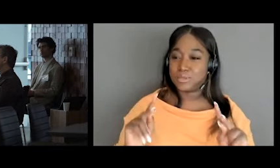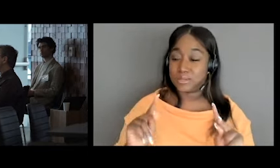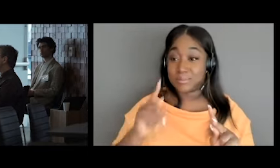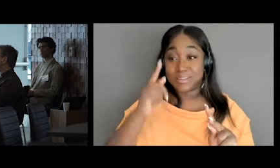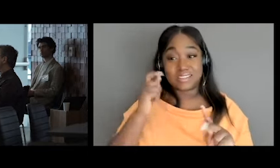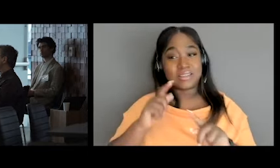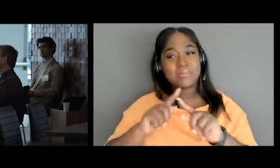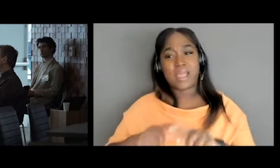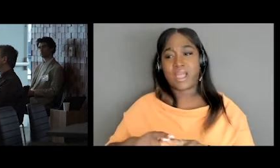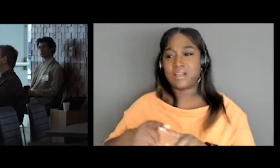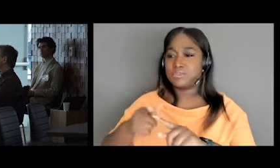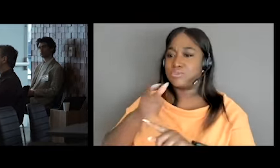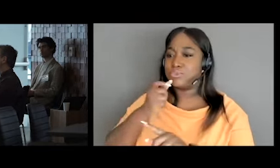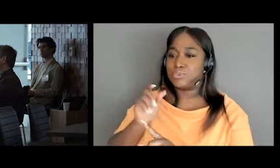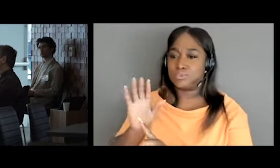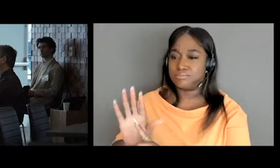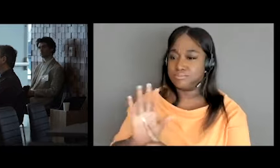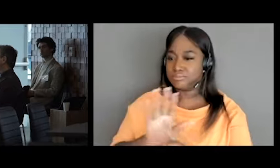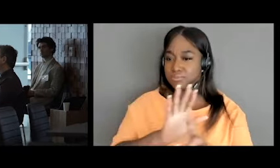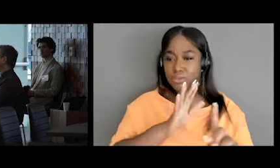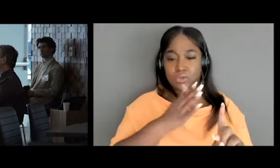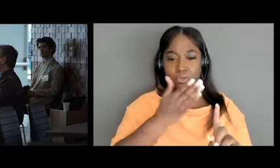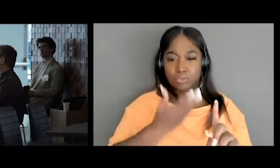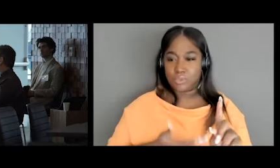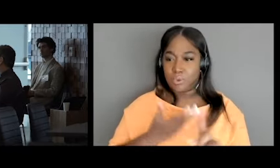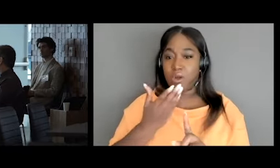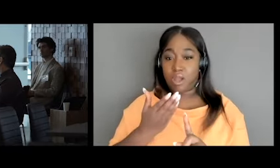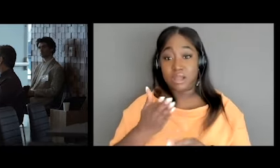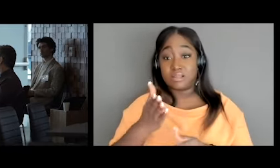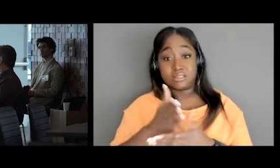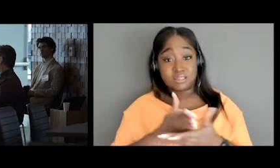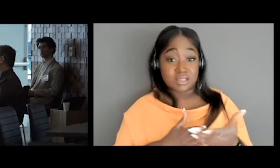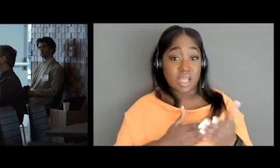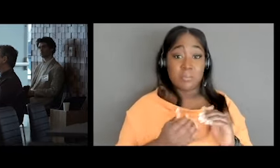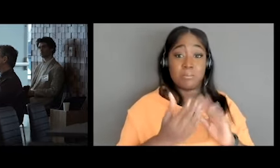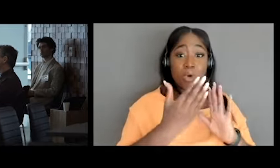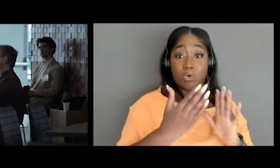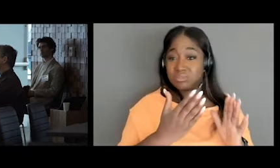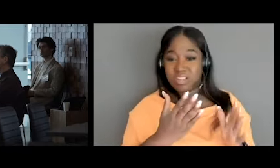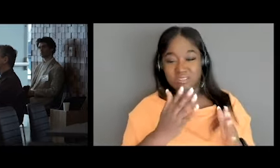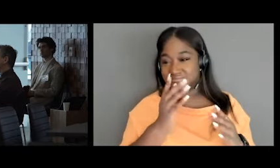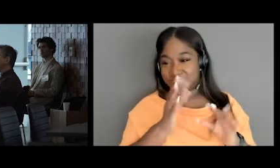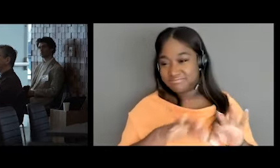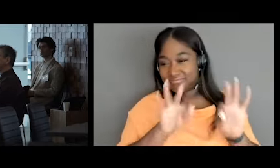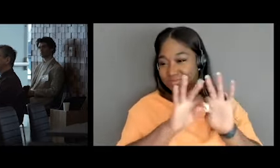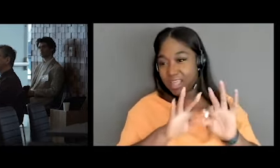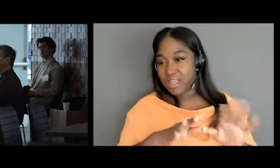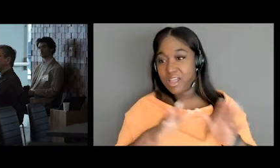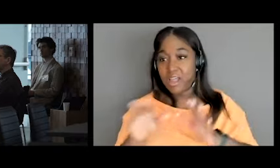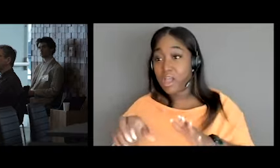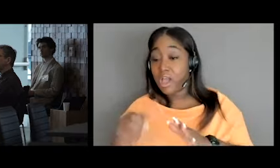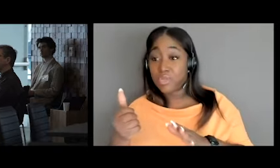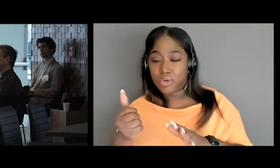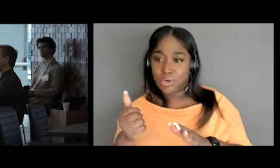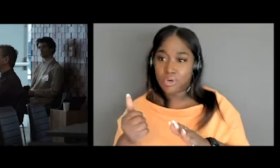modes are irrelevant to you and other modes are. And where you live, some modes are irrational and other modes are perfectly